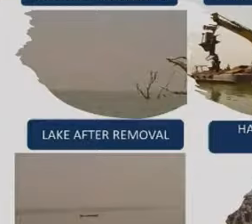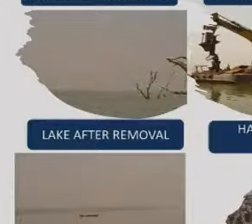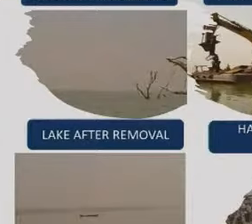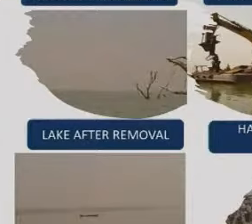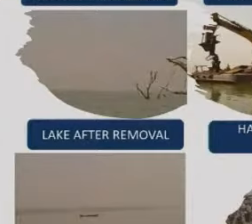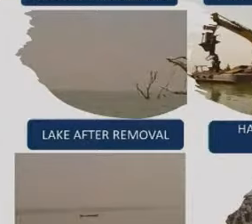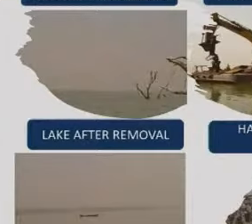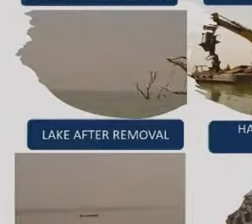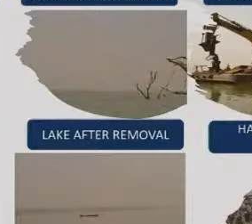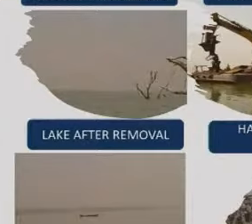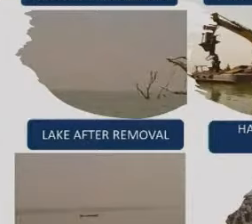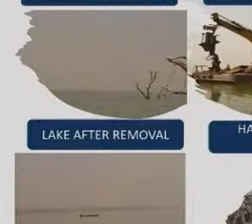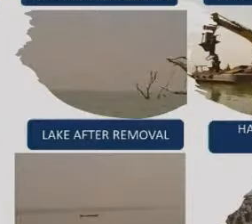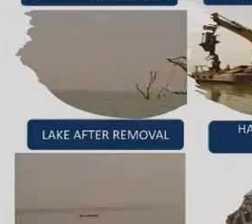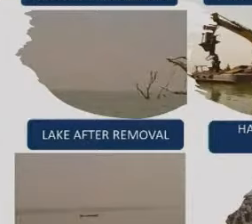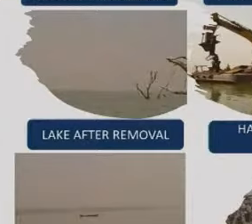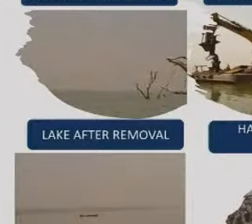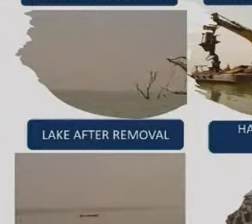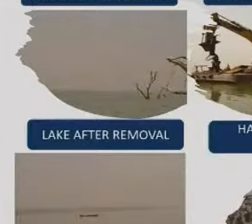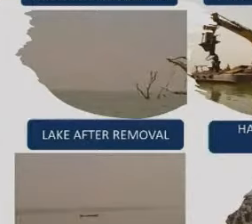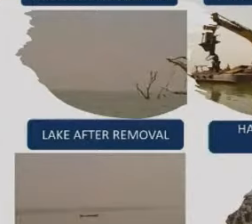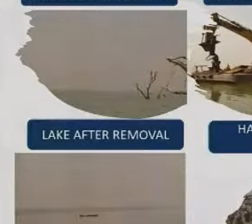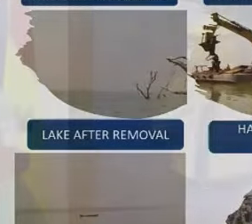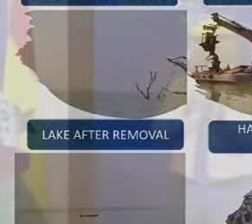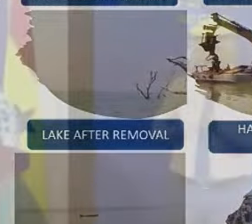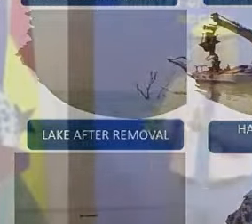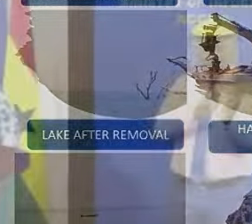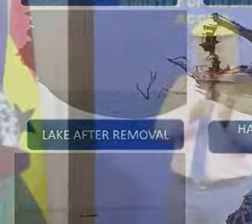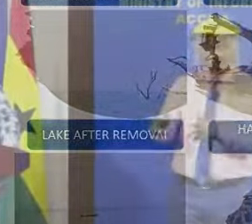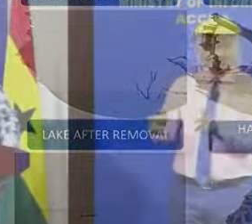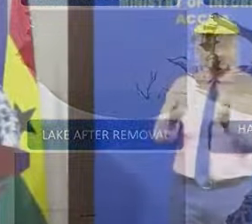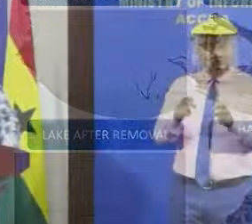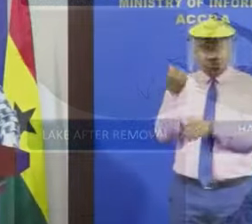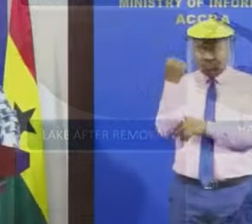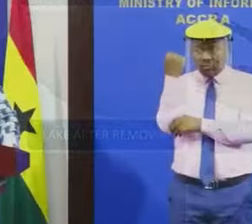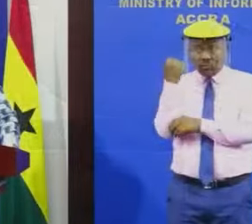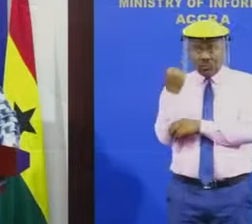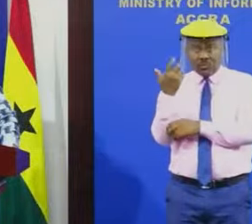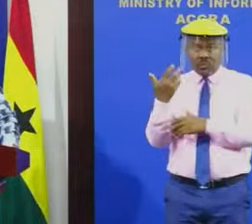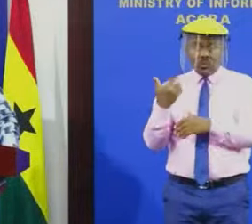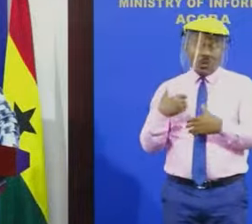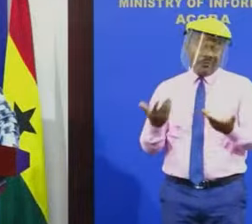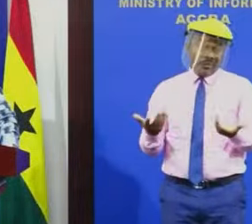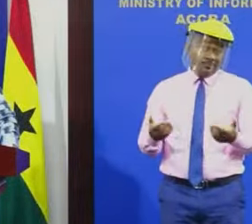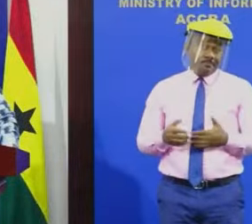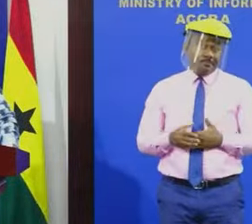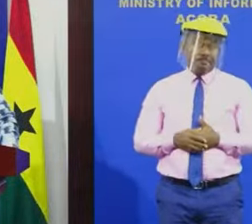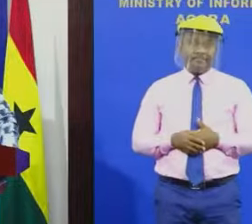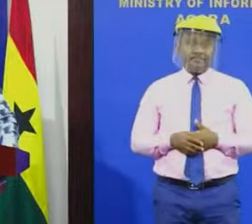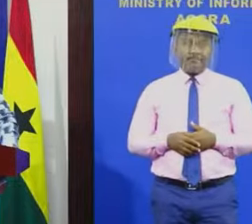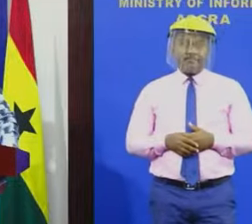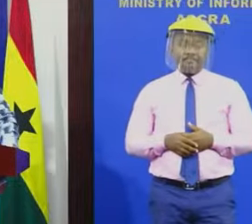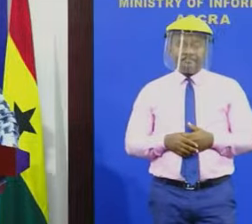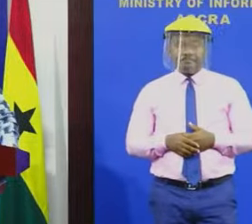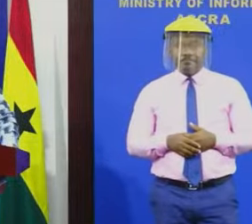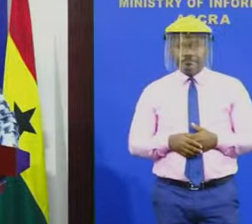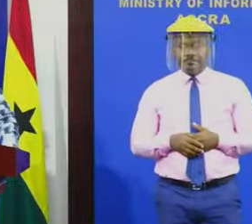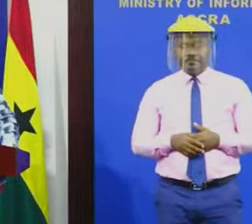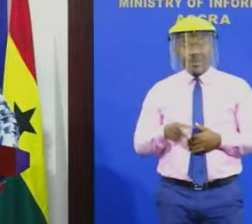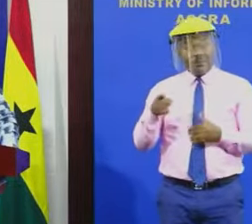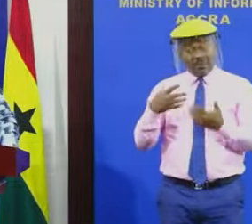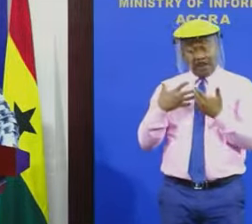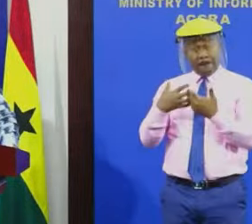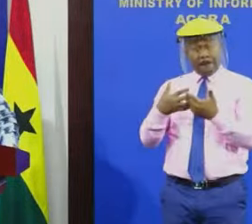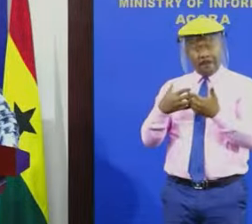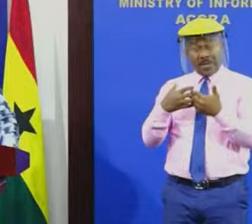are deployed for the process of removing the tree stumps, you find a shack engaged in the removal of tree stump to the